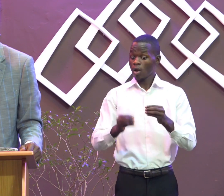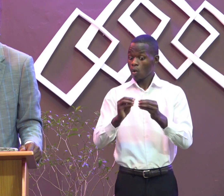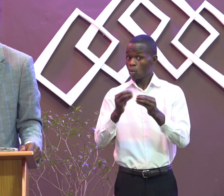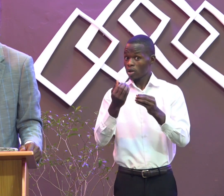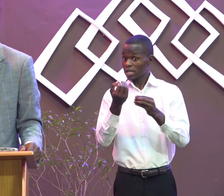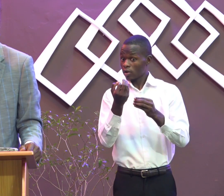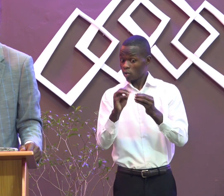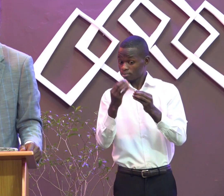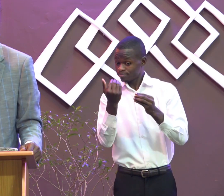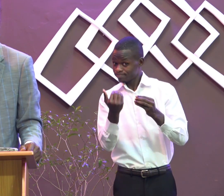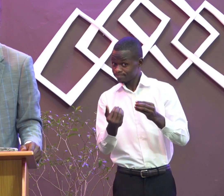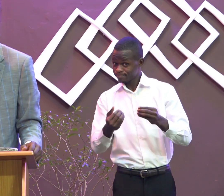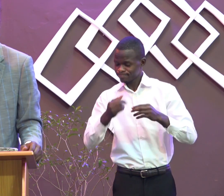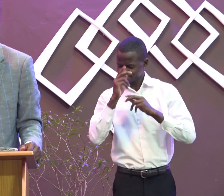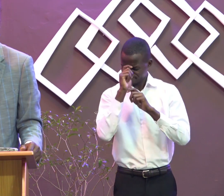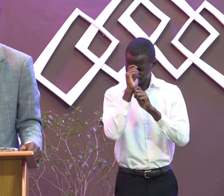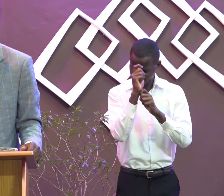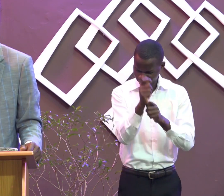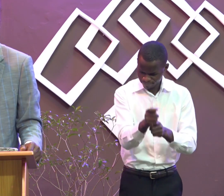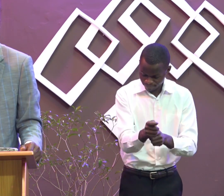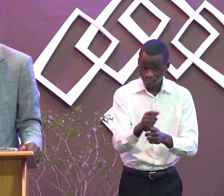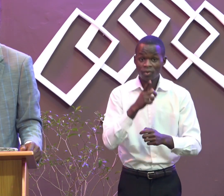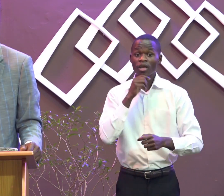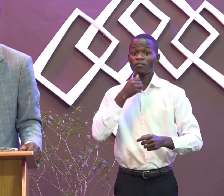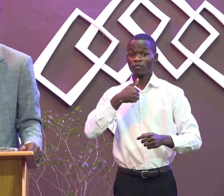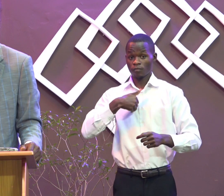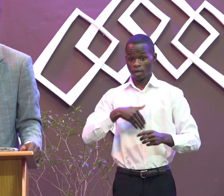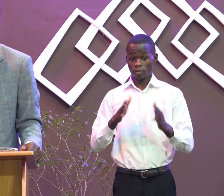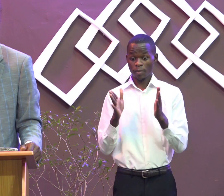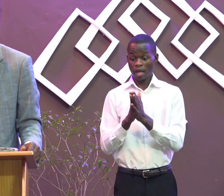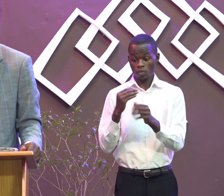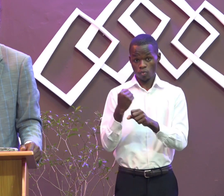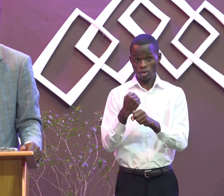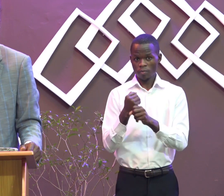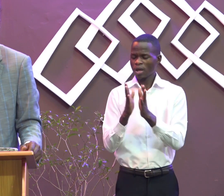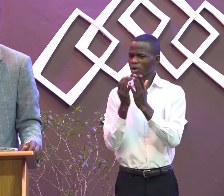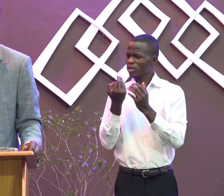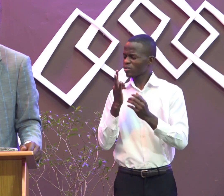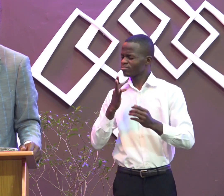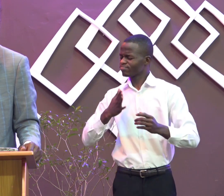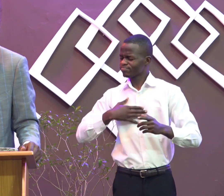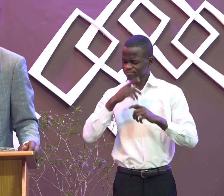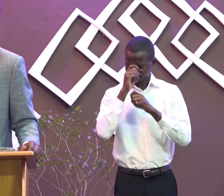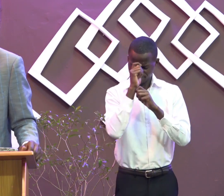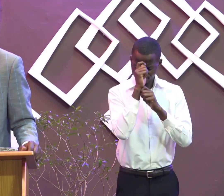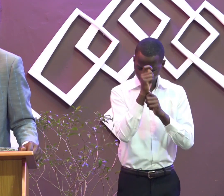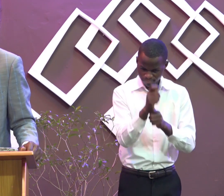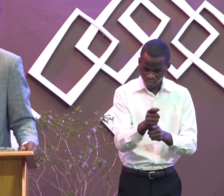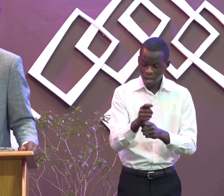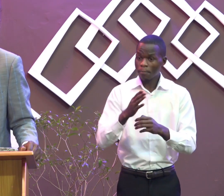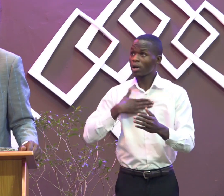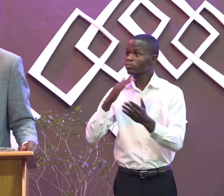kitiibwa kitaawe n'omuddu mukamaawe kale obanga ndi kitamwe ekitiibwa kyange kiruluyiwa. Eroba nga ndi mukama